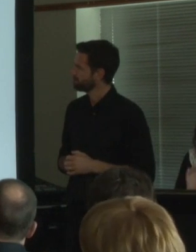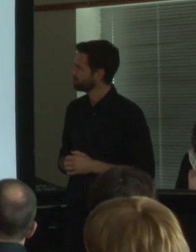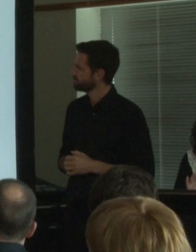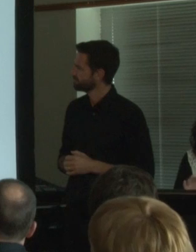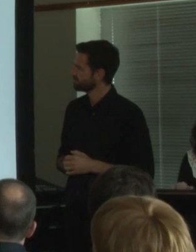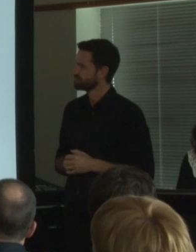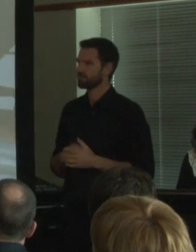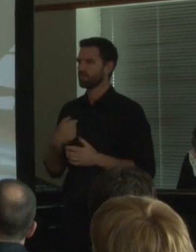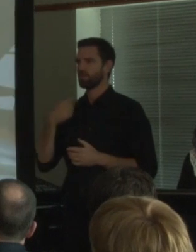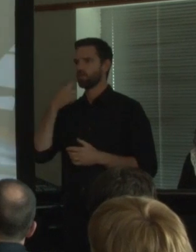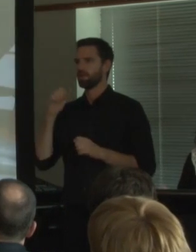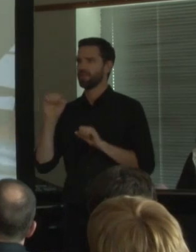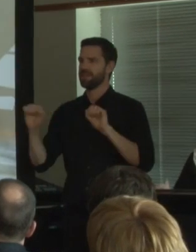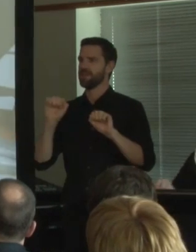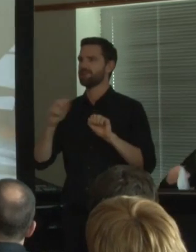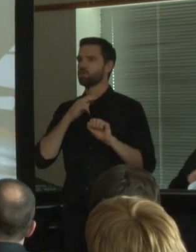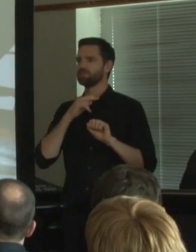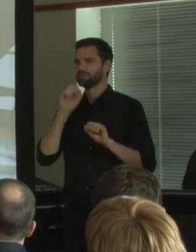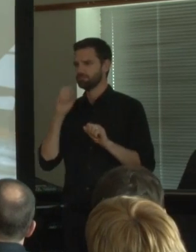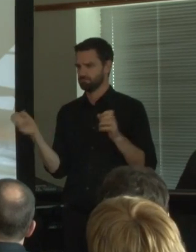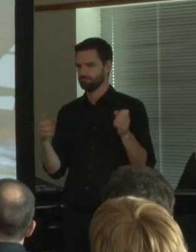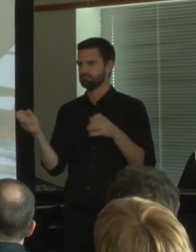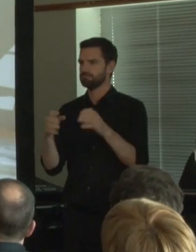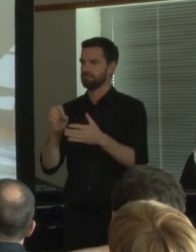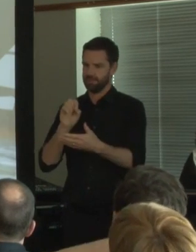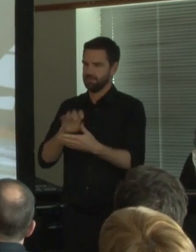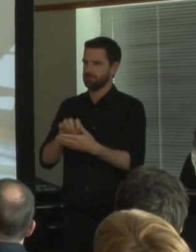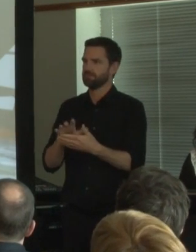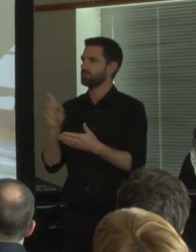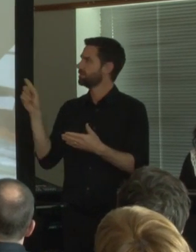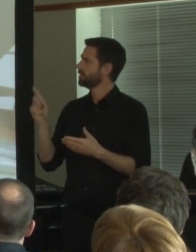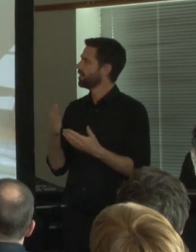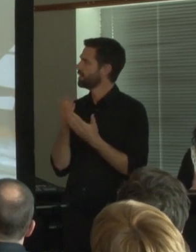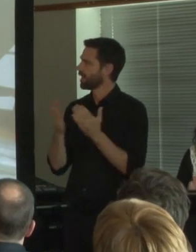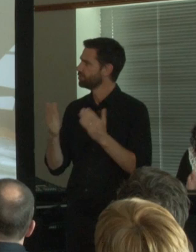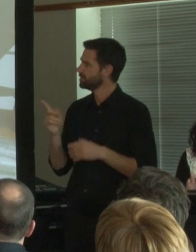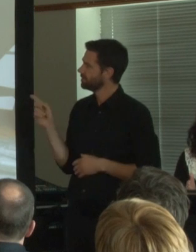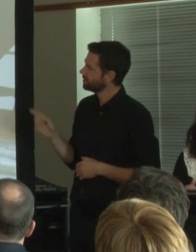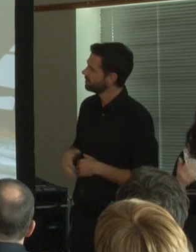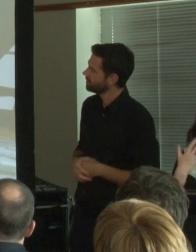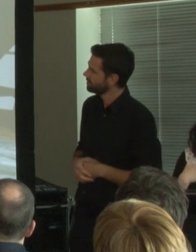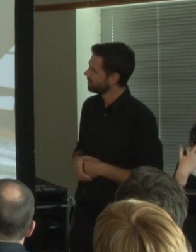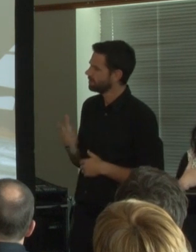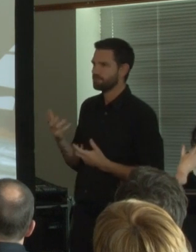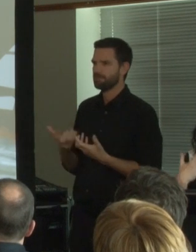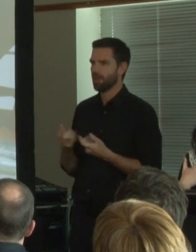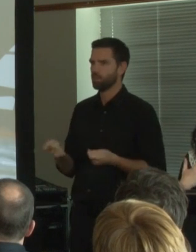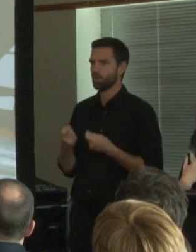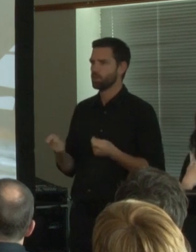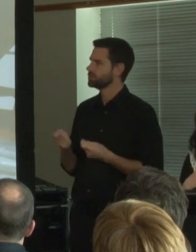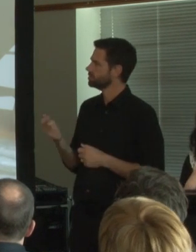voices into the gallery. And you can see here, this is a concept drawing of how it would be. It's a real